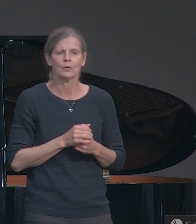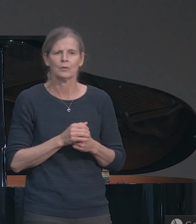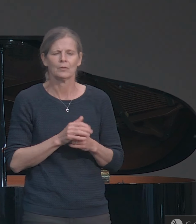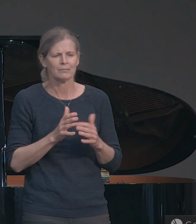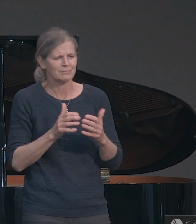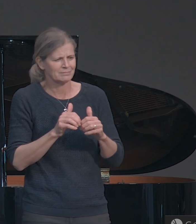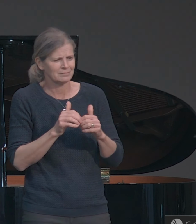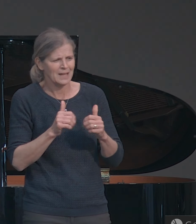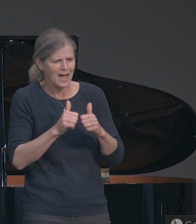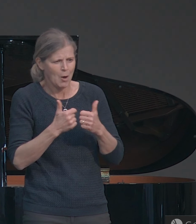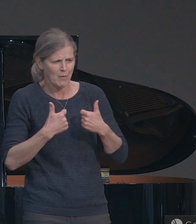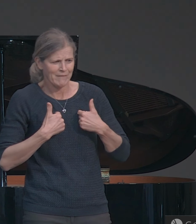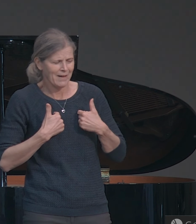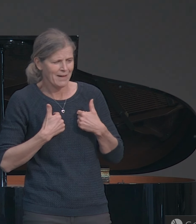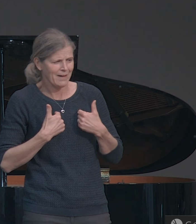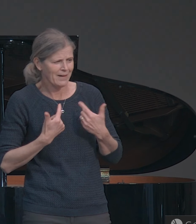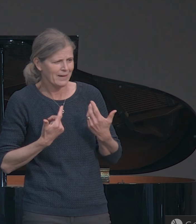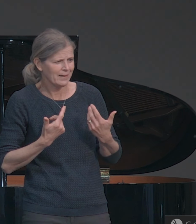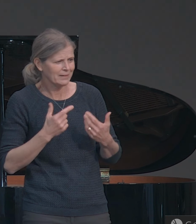How have I let you down?